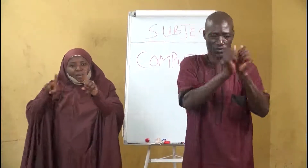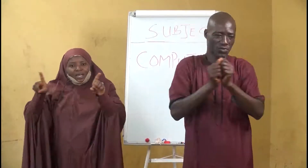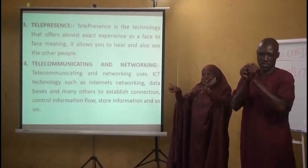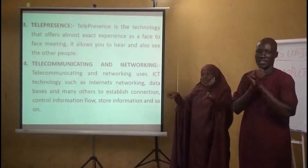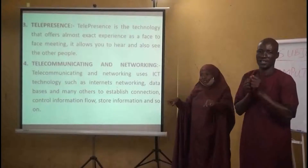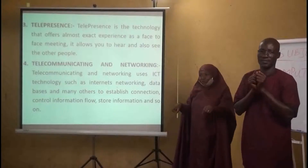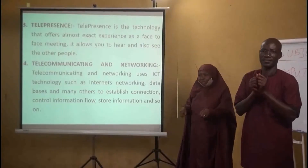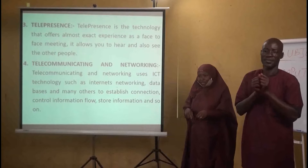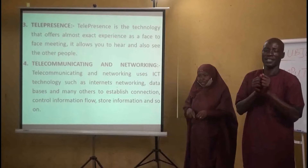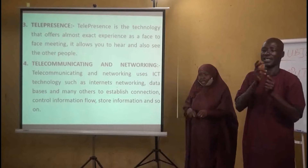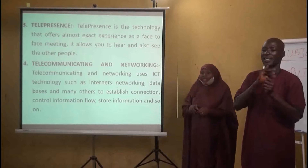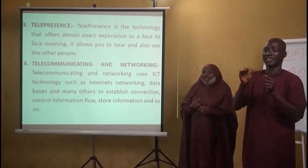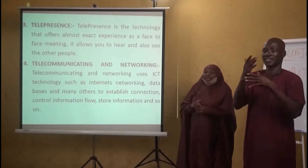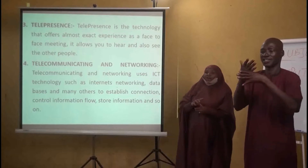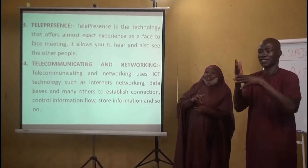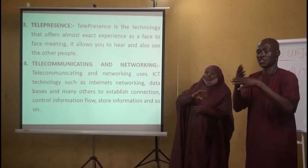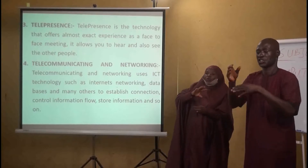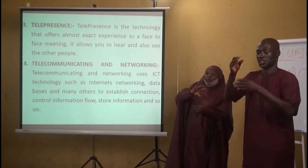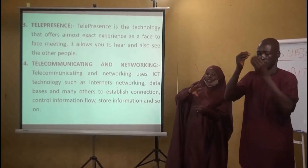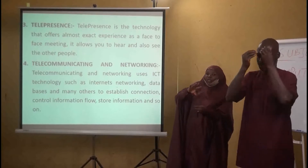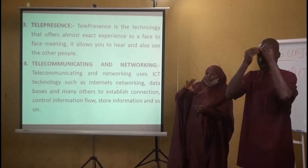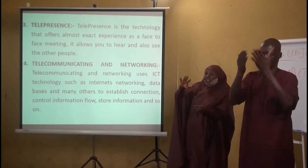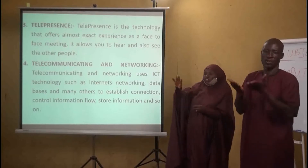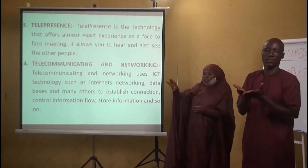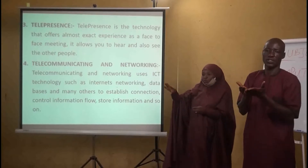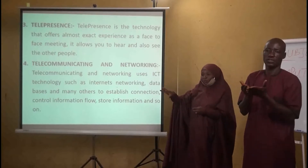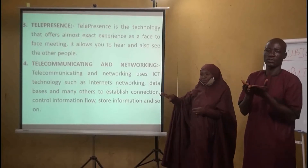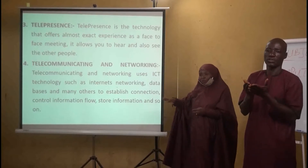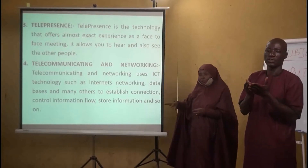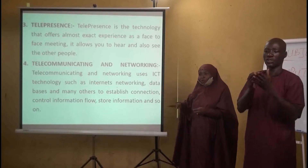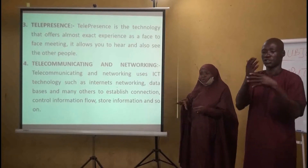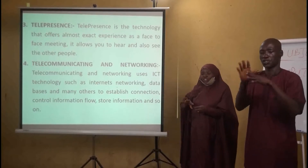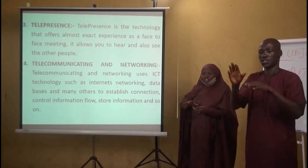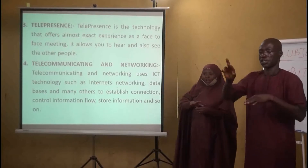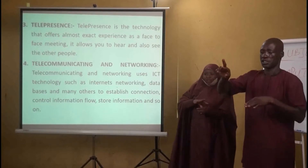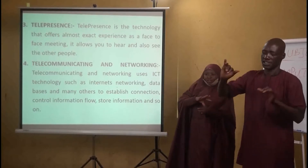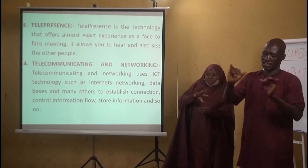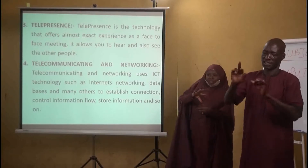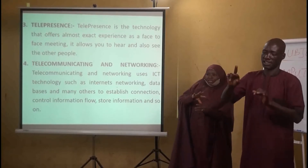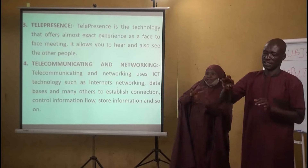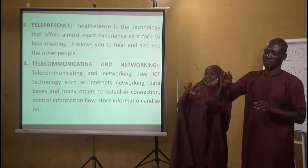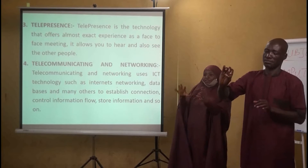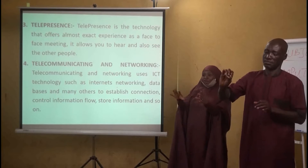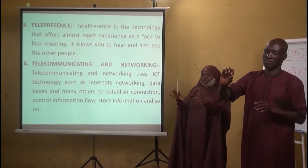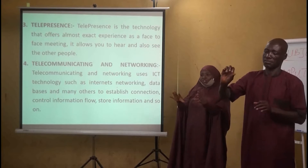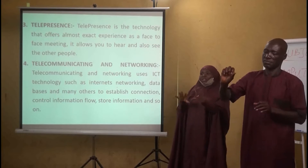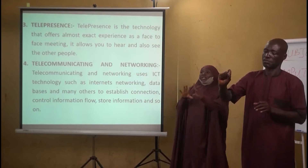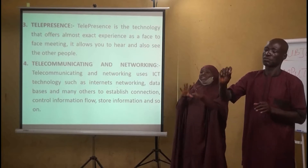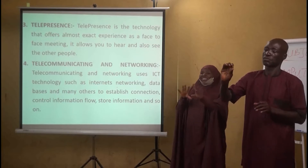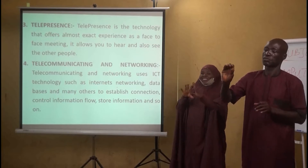being joined together in order to be able to share resources and information. That is